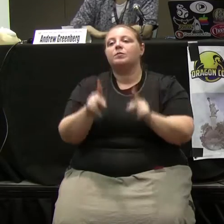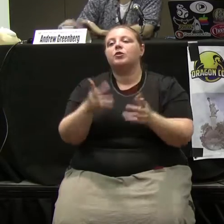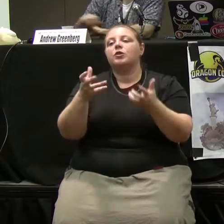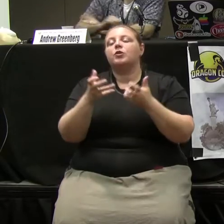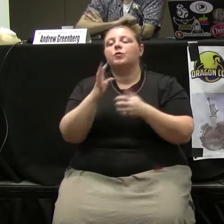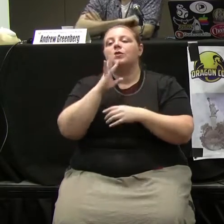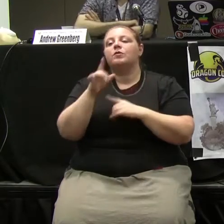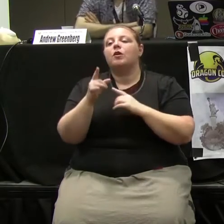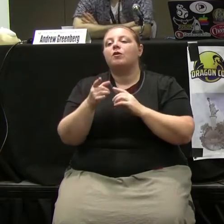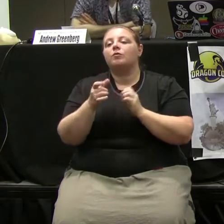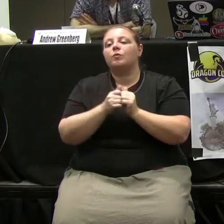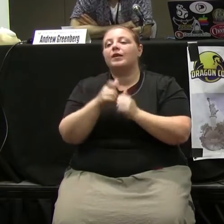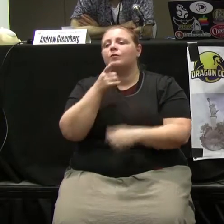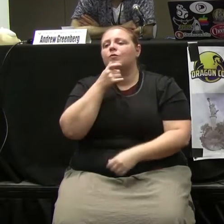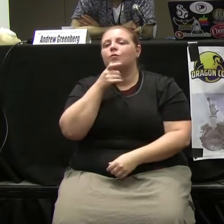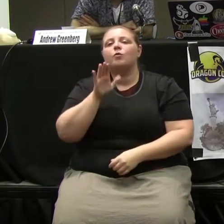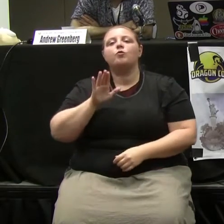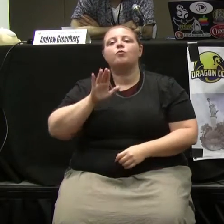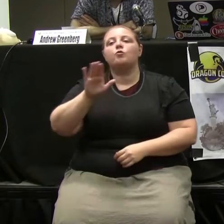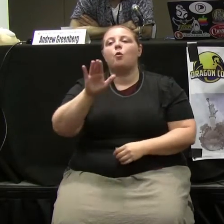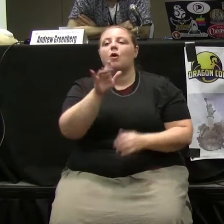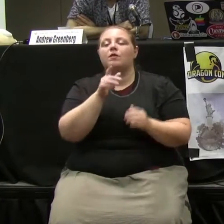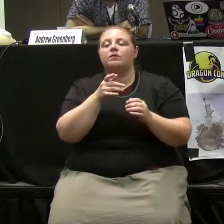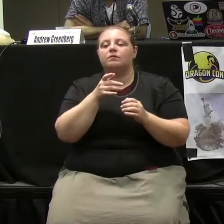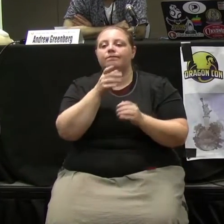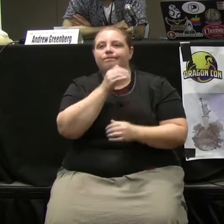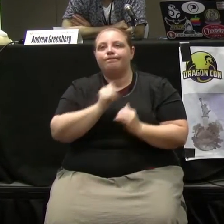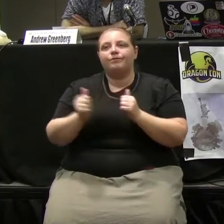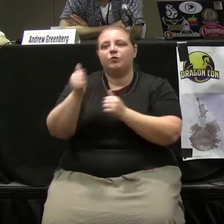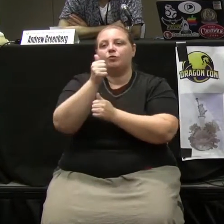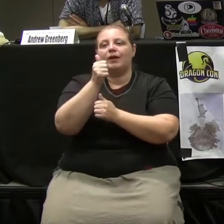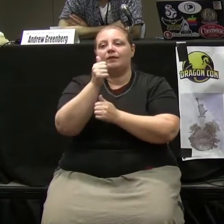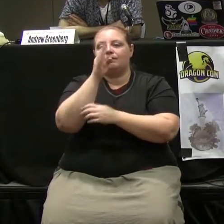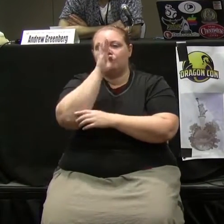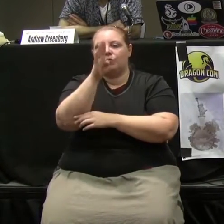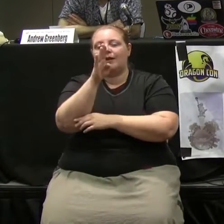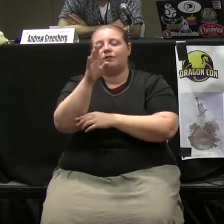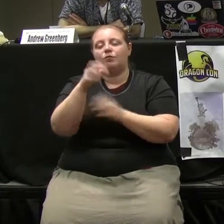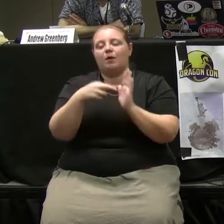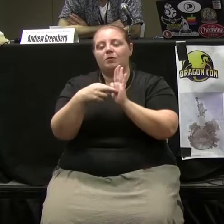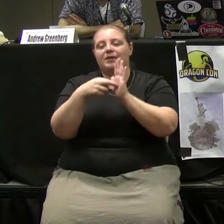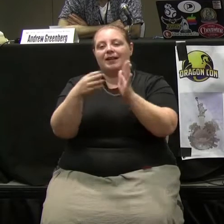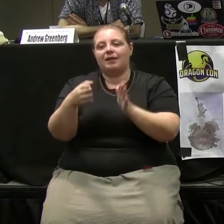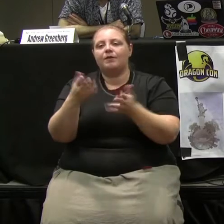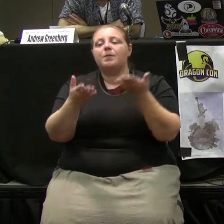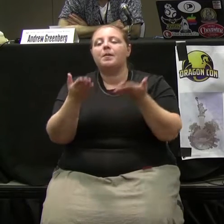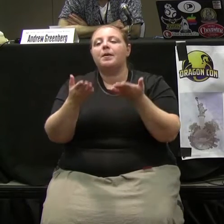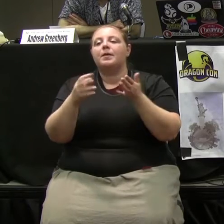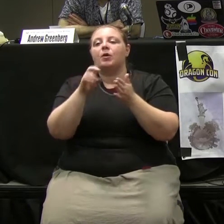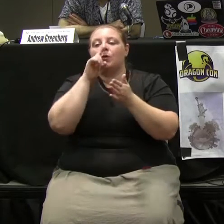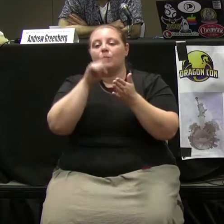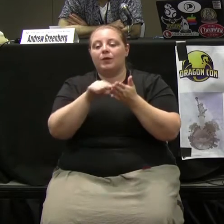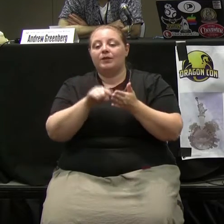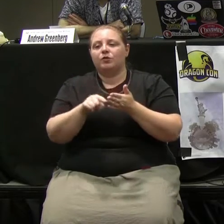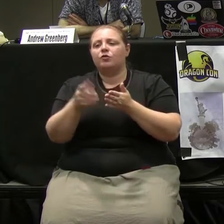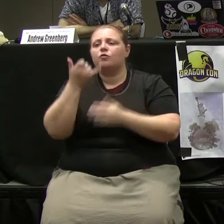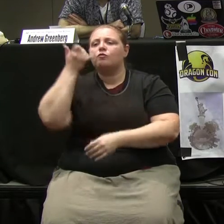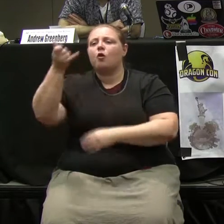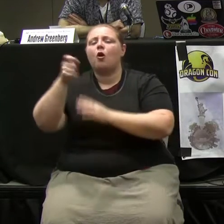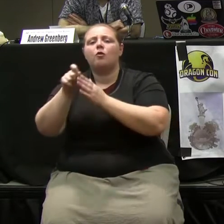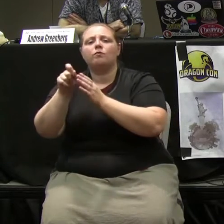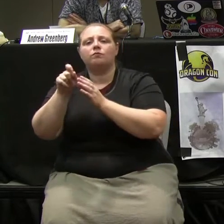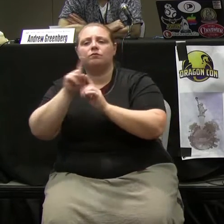is your direct representative. But you might want to do a little bit of research, maybe call up a reporter to figure out